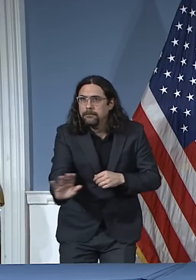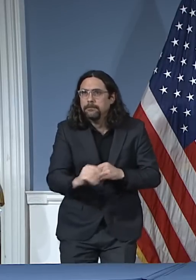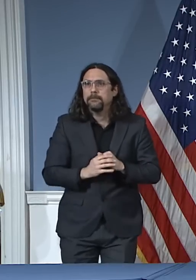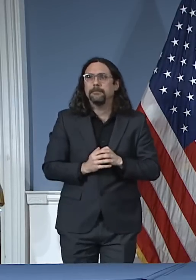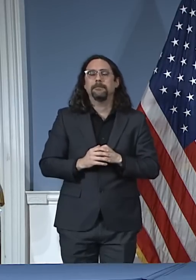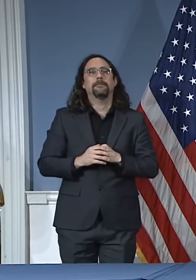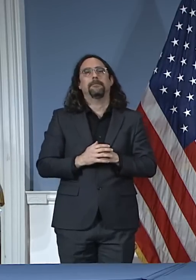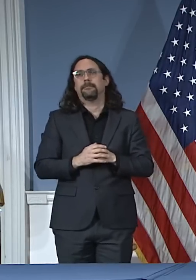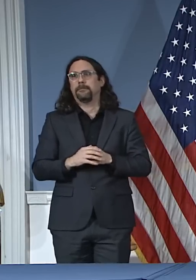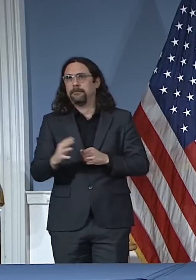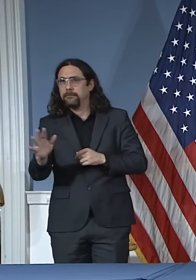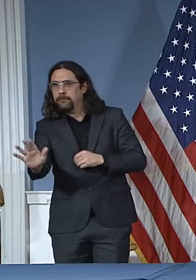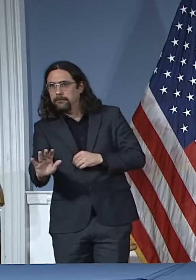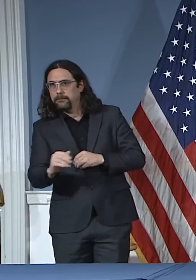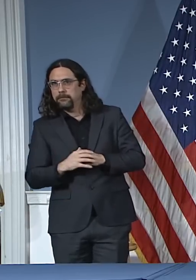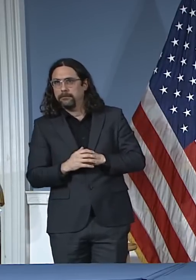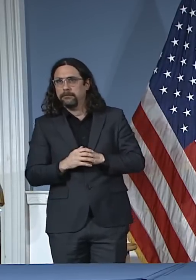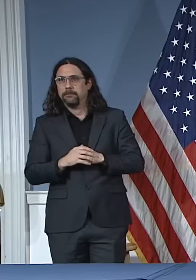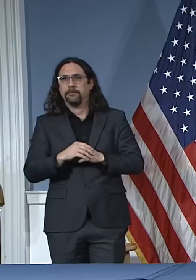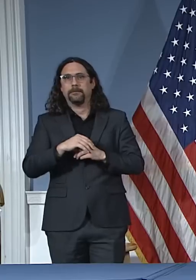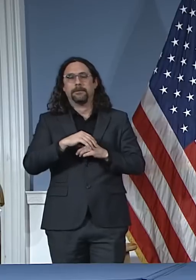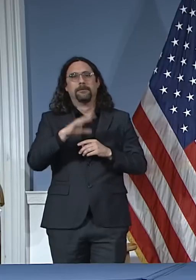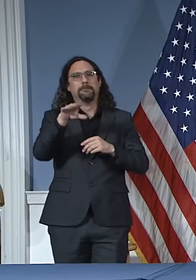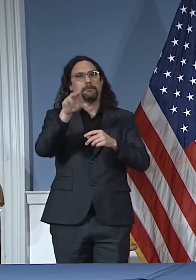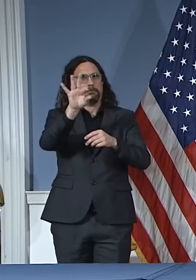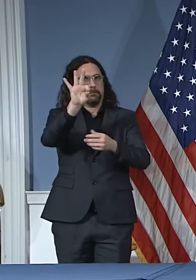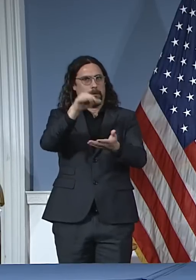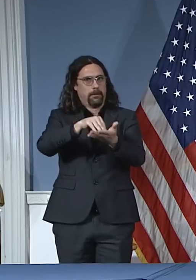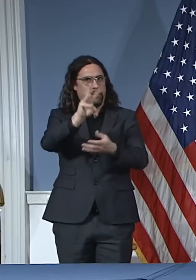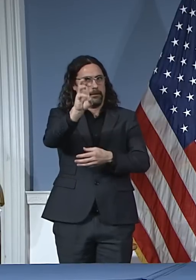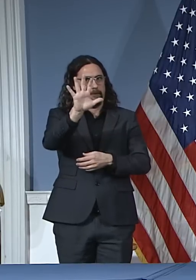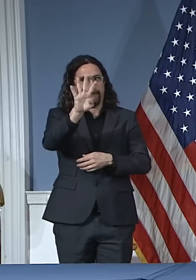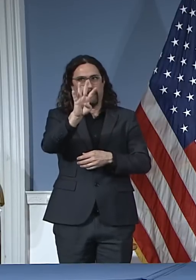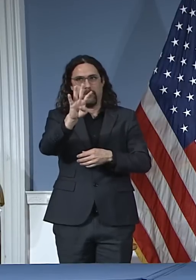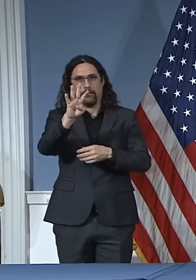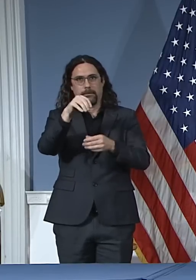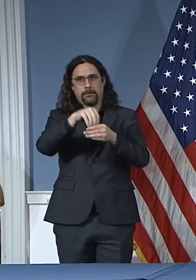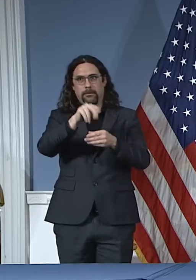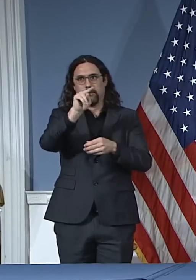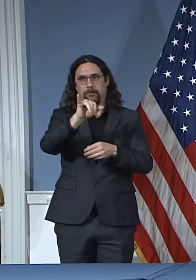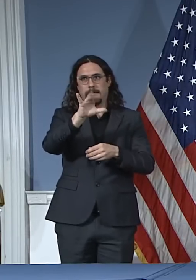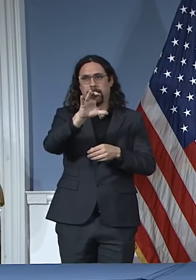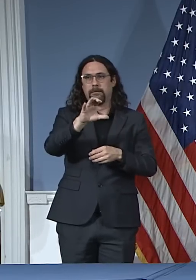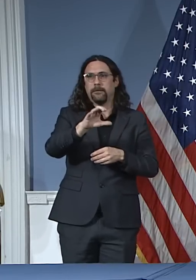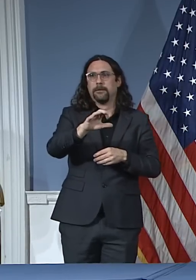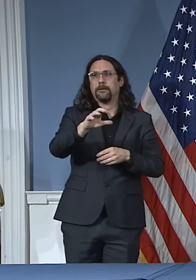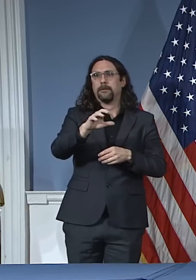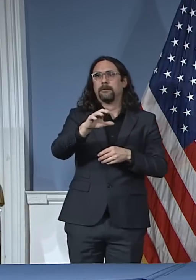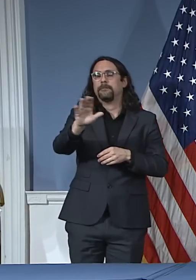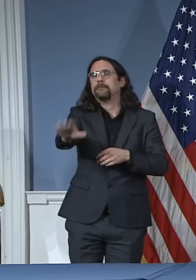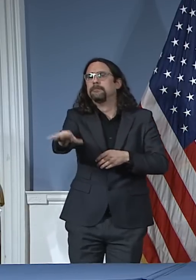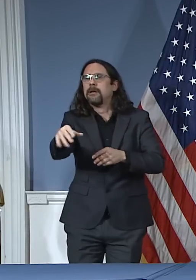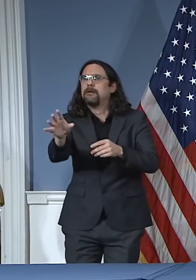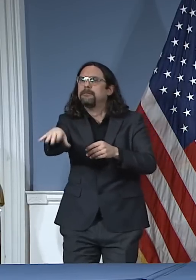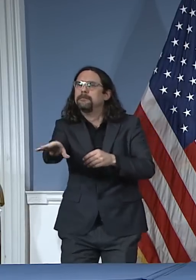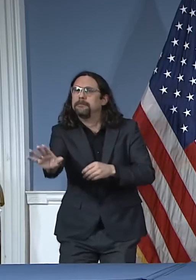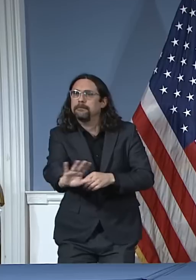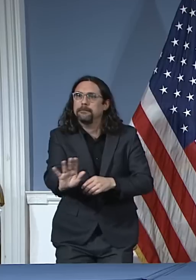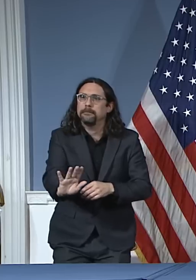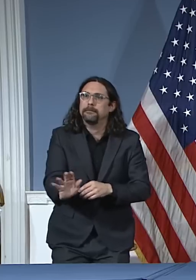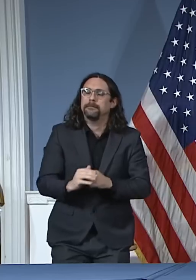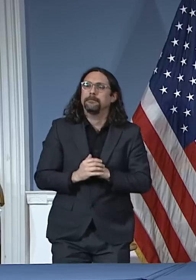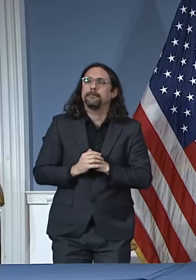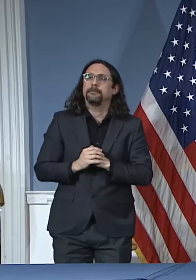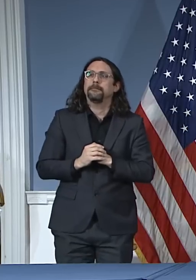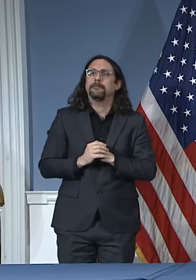of 10,000 cases in this city. We essentially at this point, and this has been a trend over recent days, we